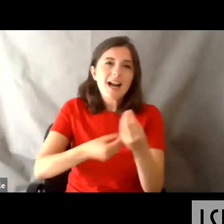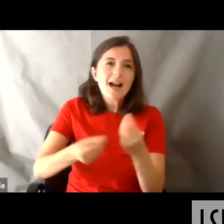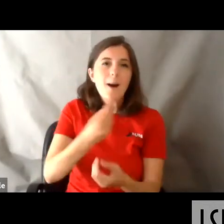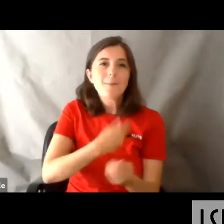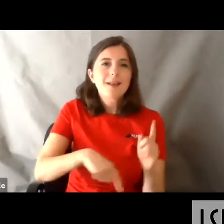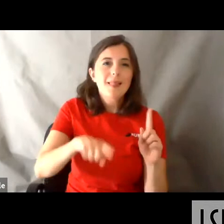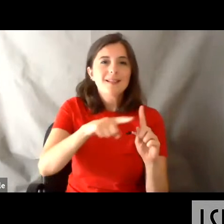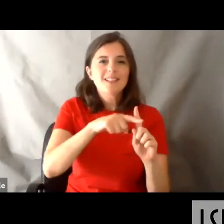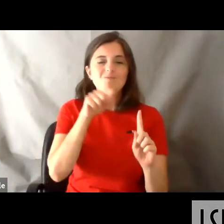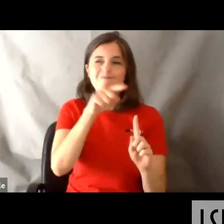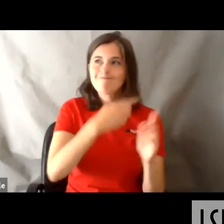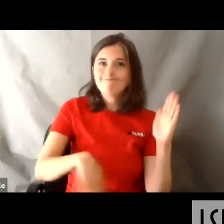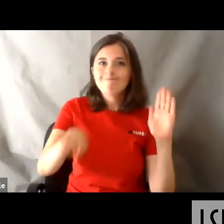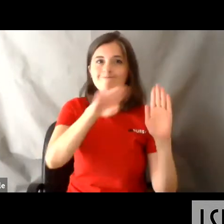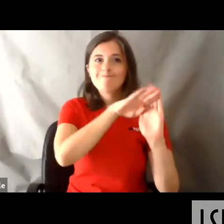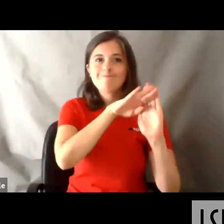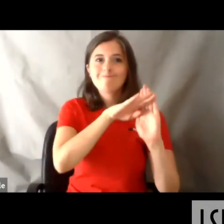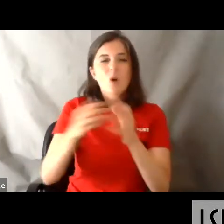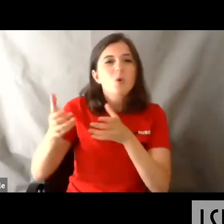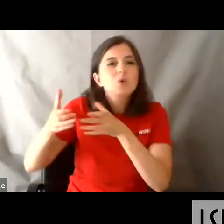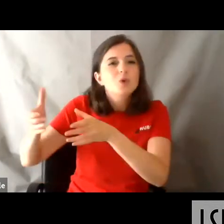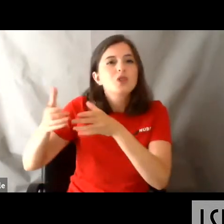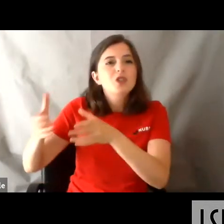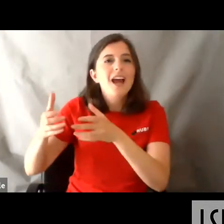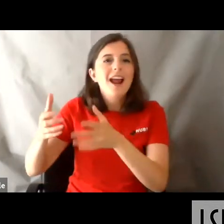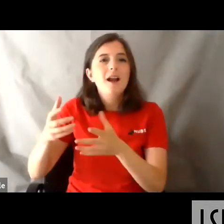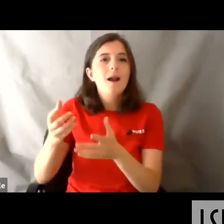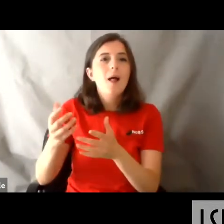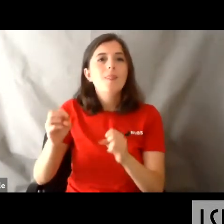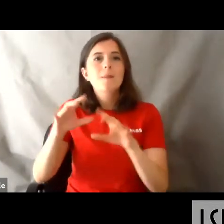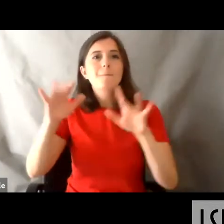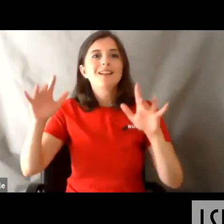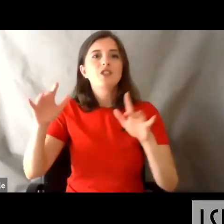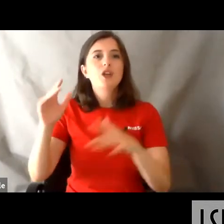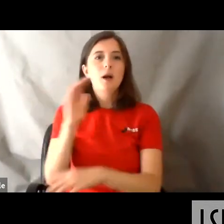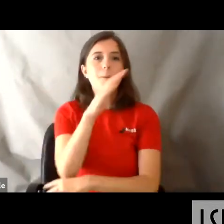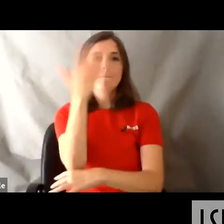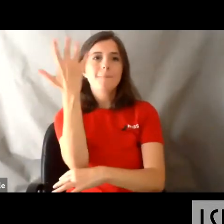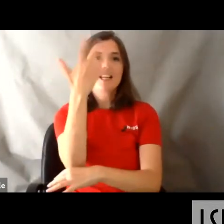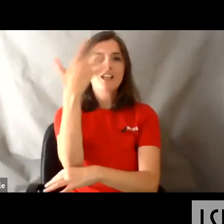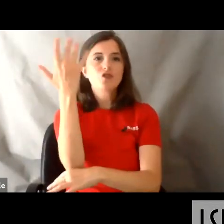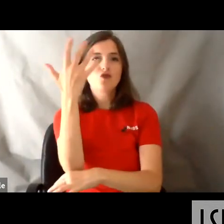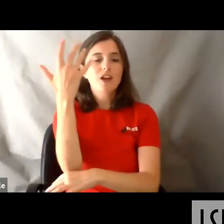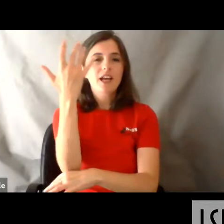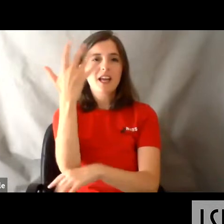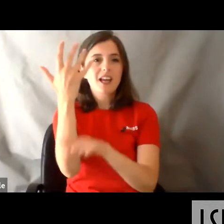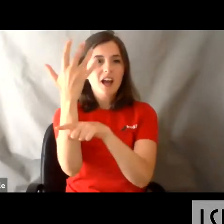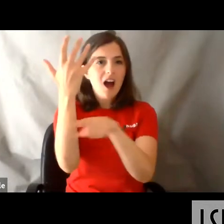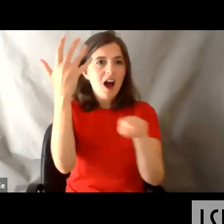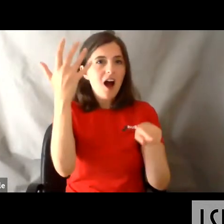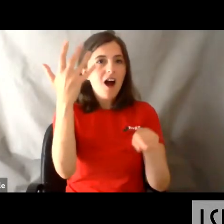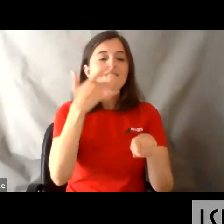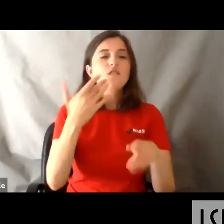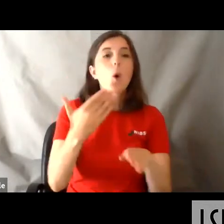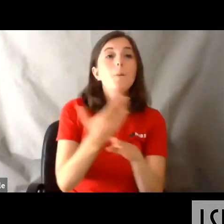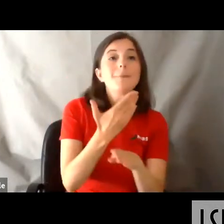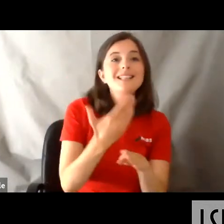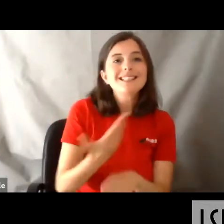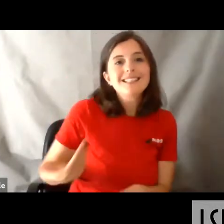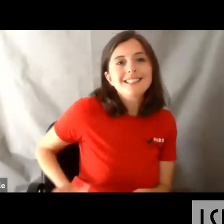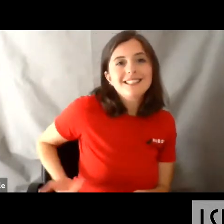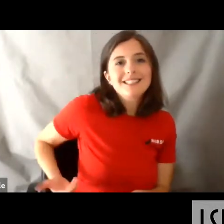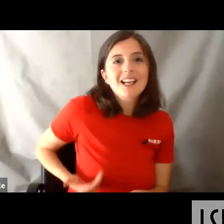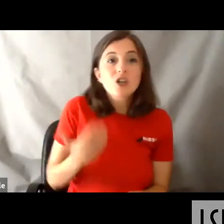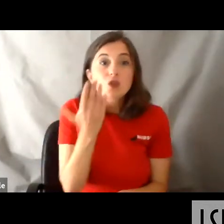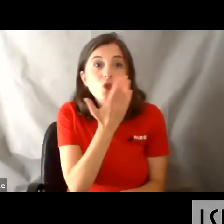We shake the magic money tree for businesses, theatres and schools. But for you lot, no mercy, and we'll still insist